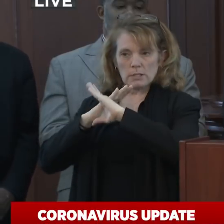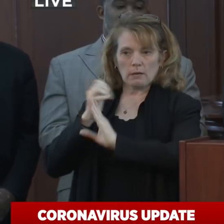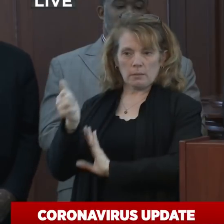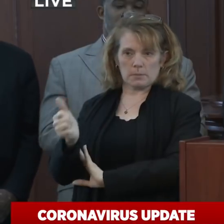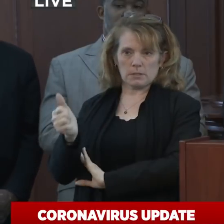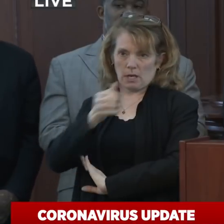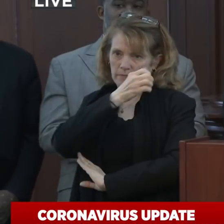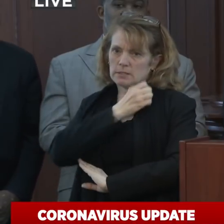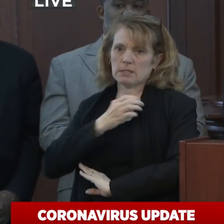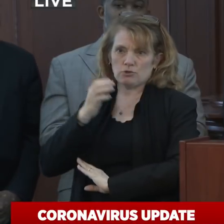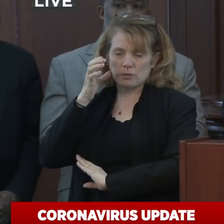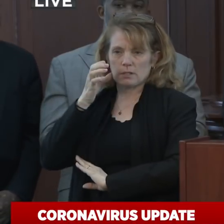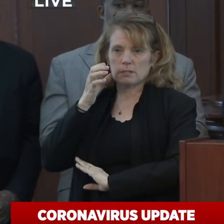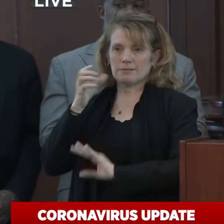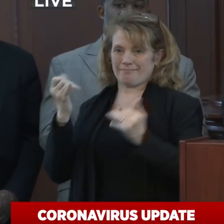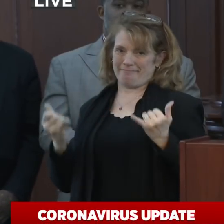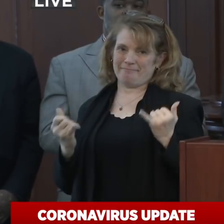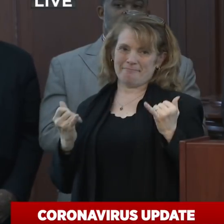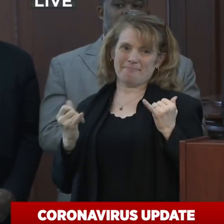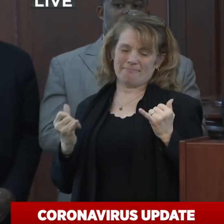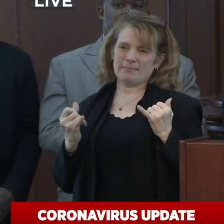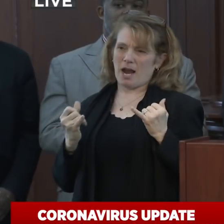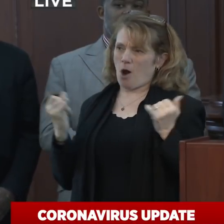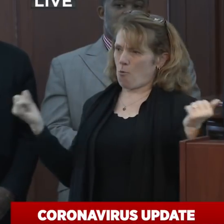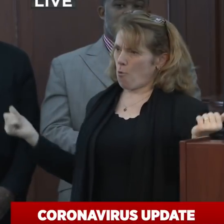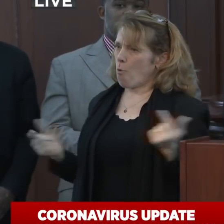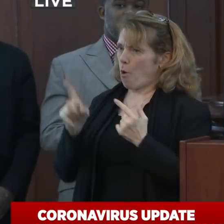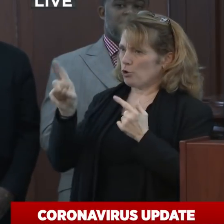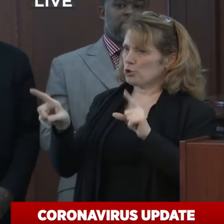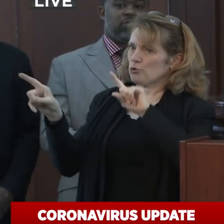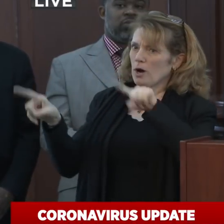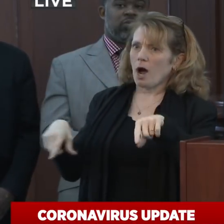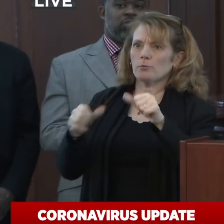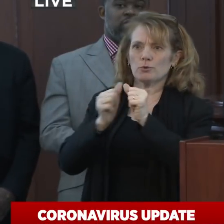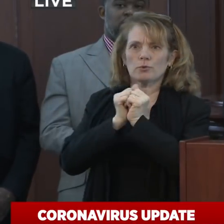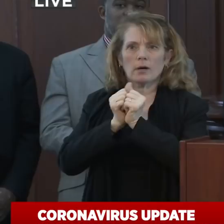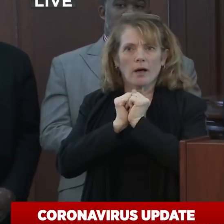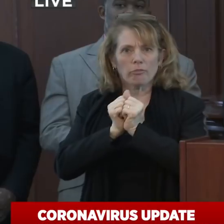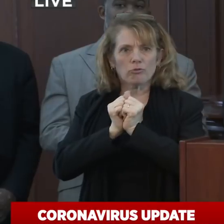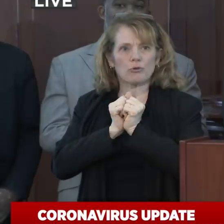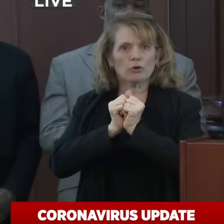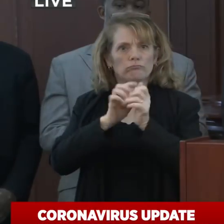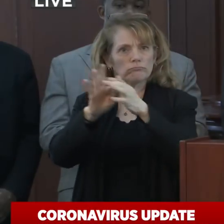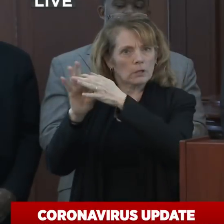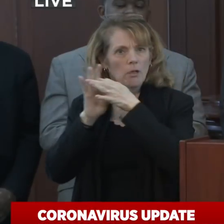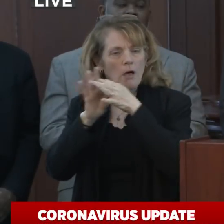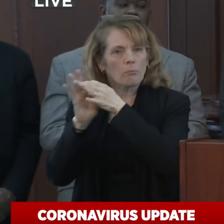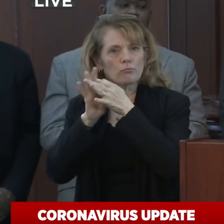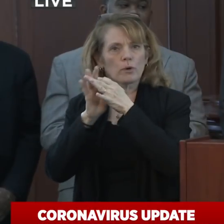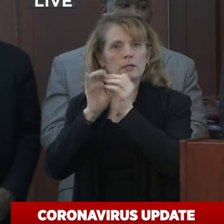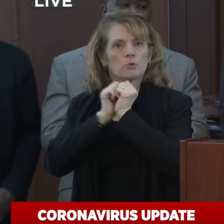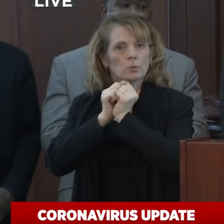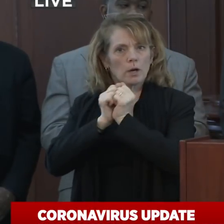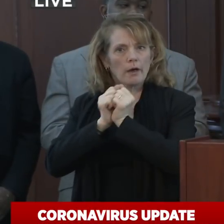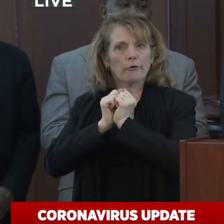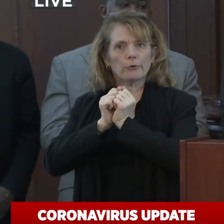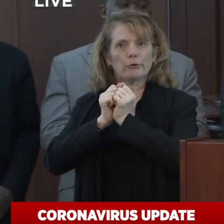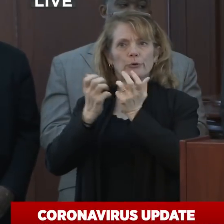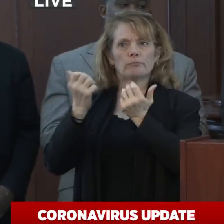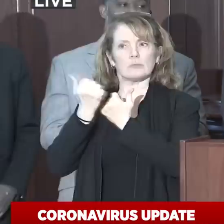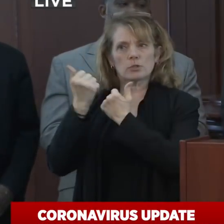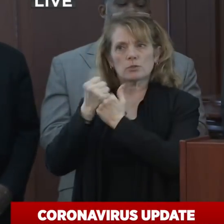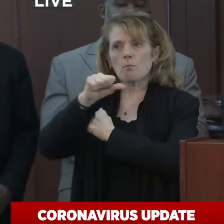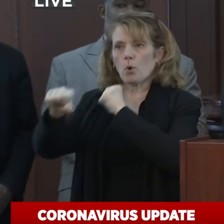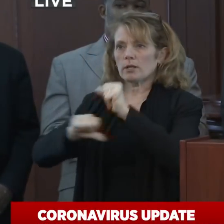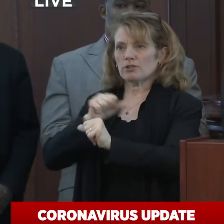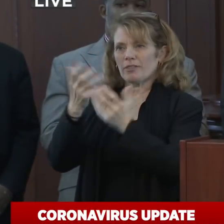way. Once again, this is the time that we should all come together and deal with this situation without being in a state